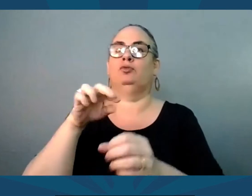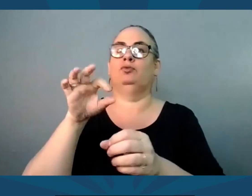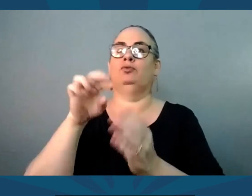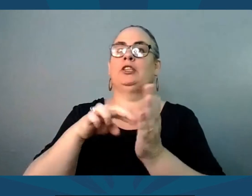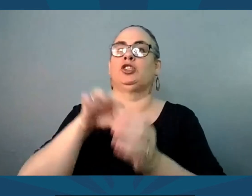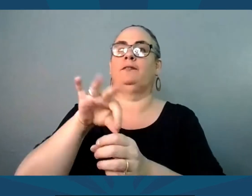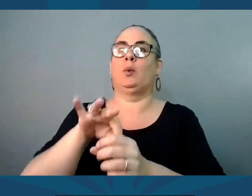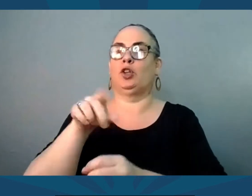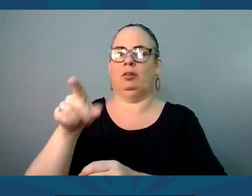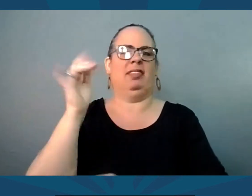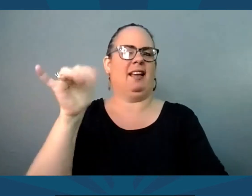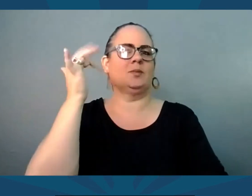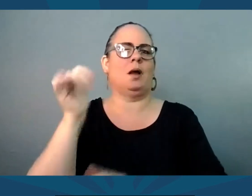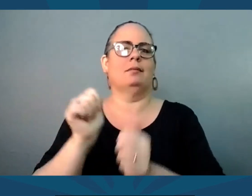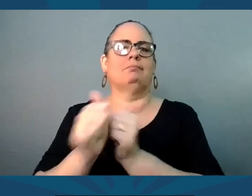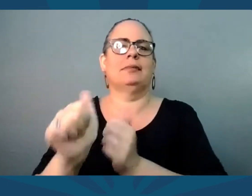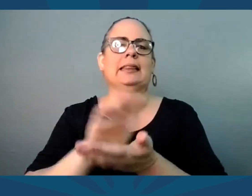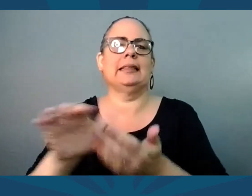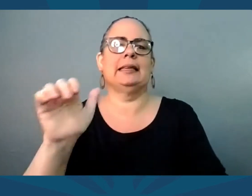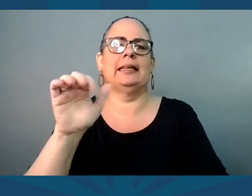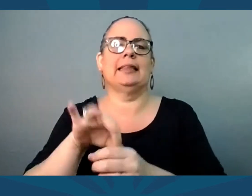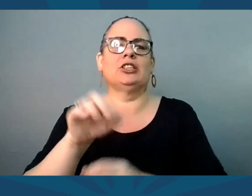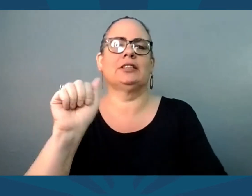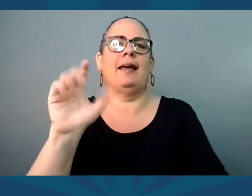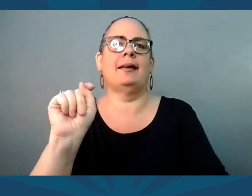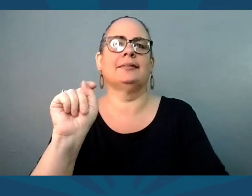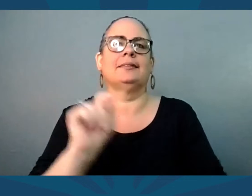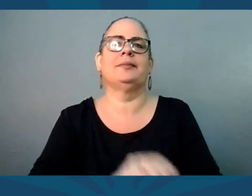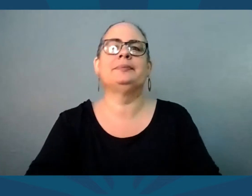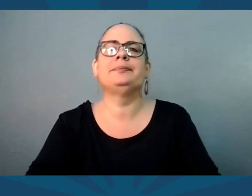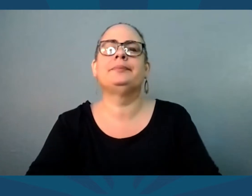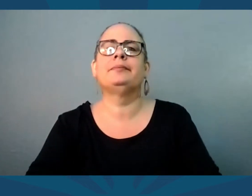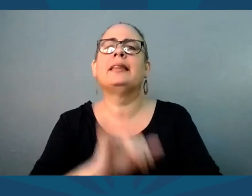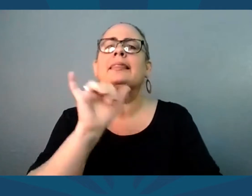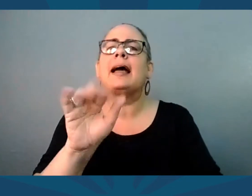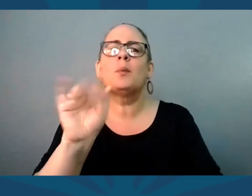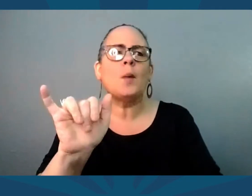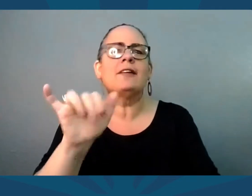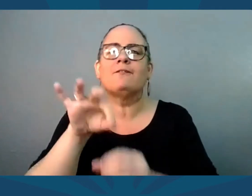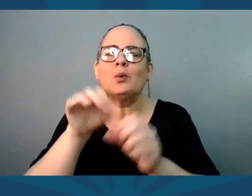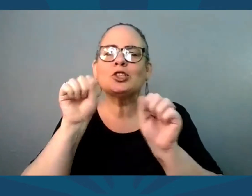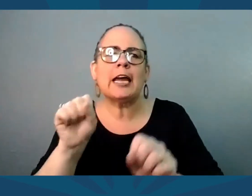every household with a registered voter when they passed the Clean Elections Act.